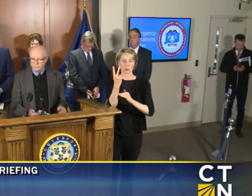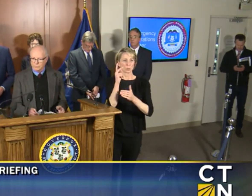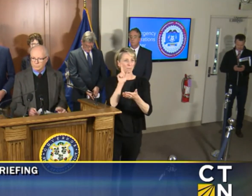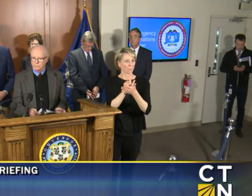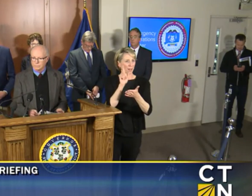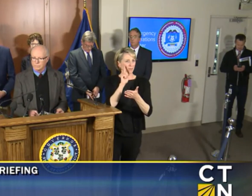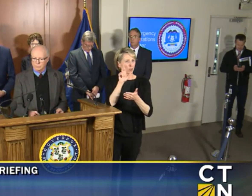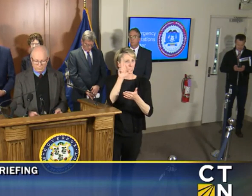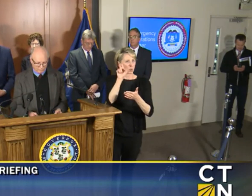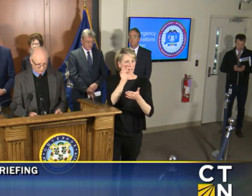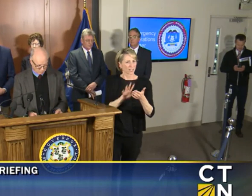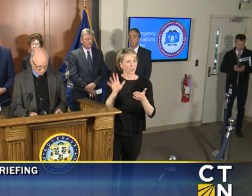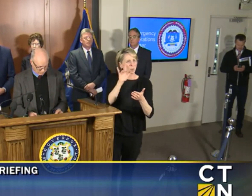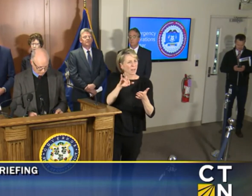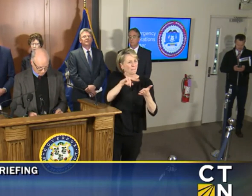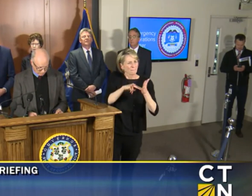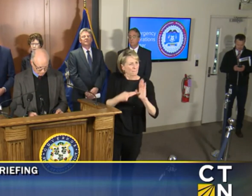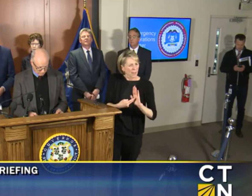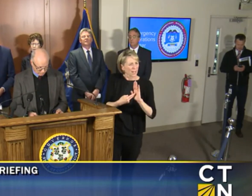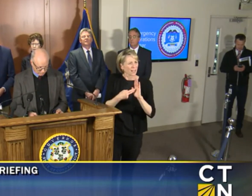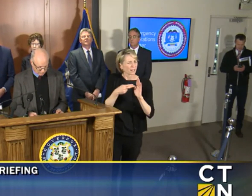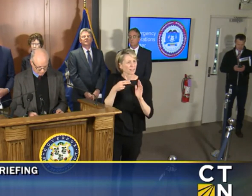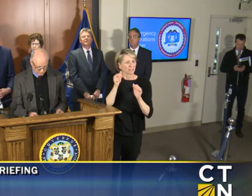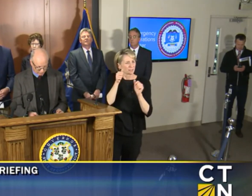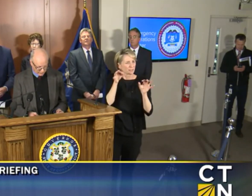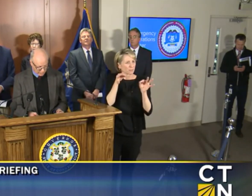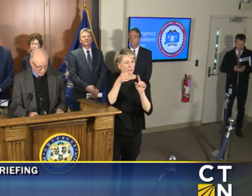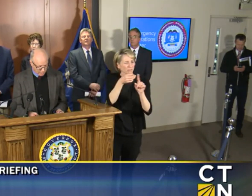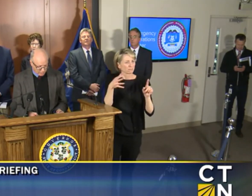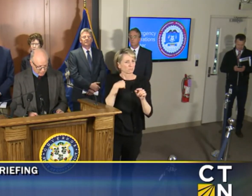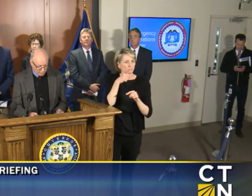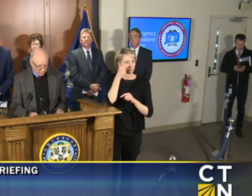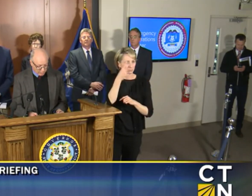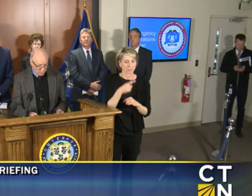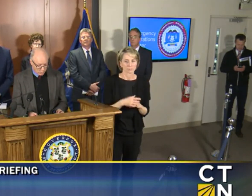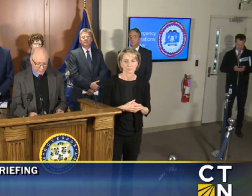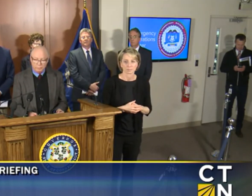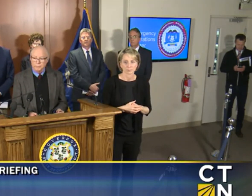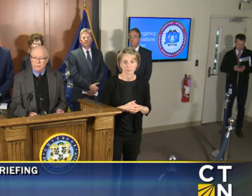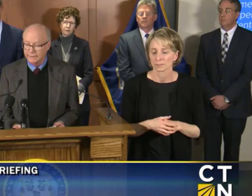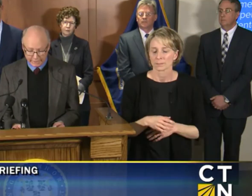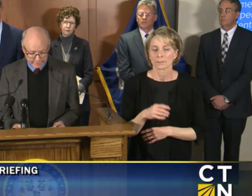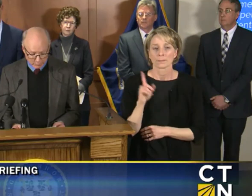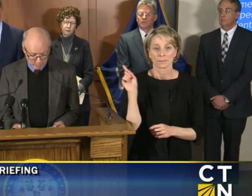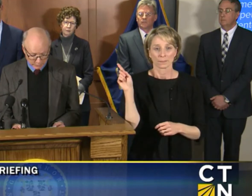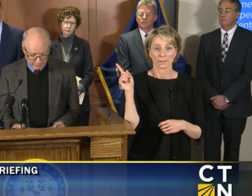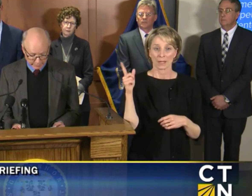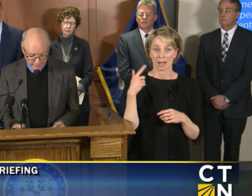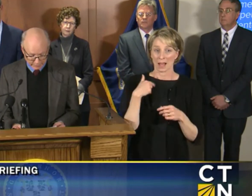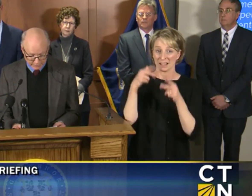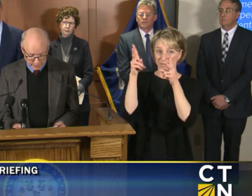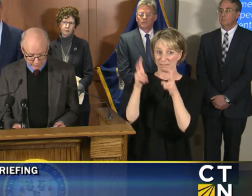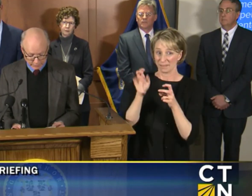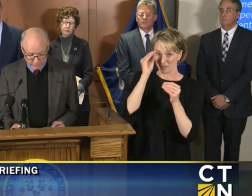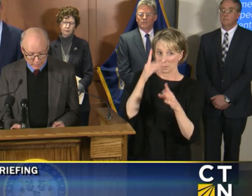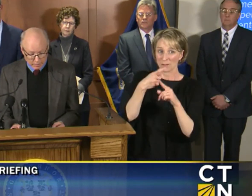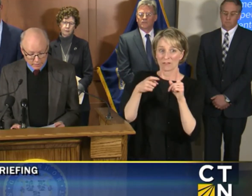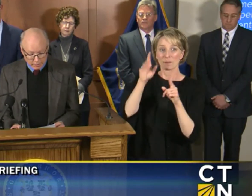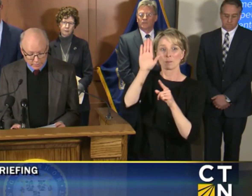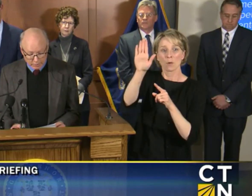in risk groups not to travel, or what does that mean? Well, I'm quoting from the CDC website. It